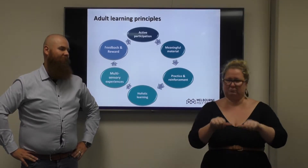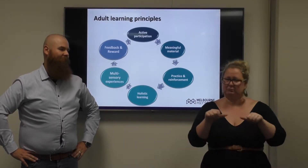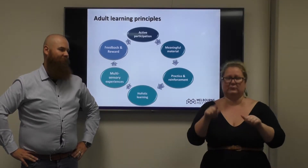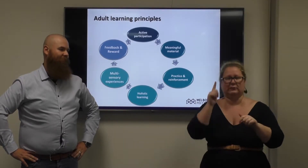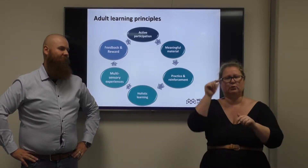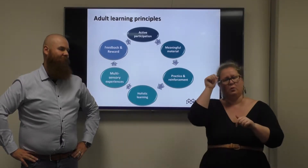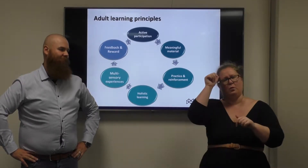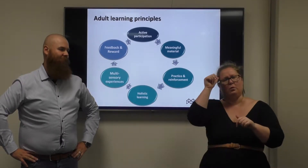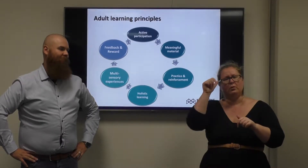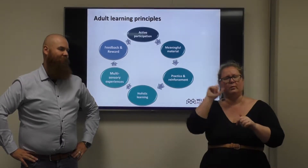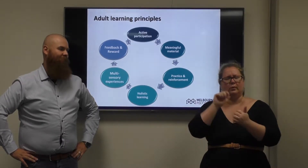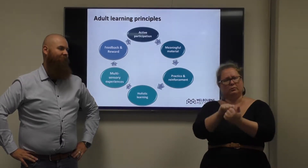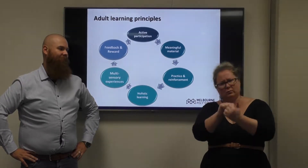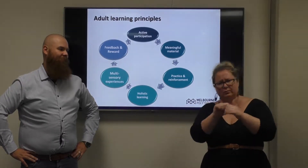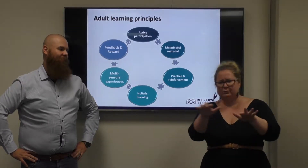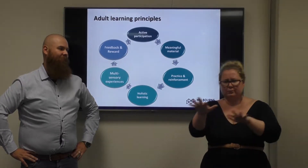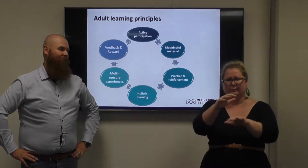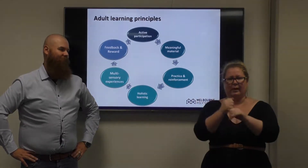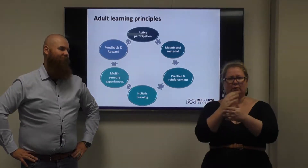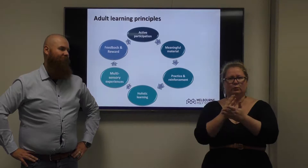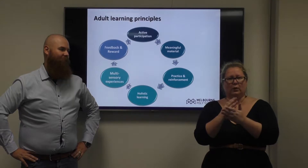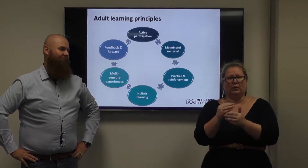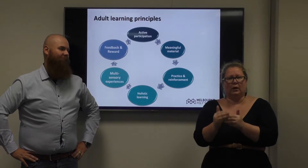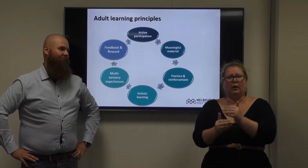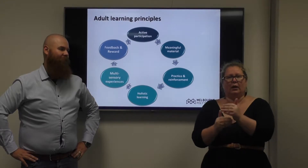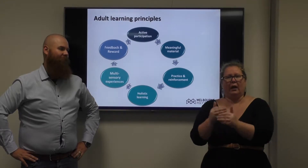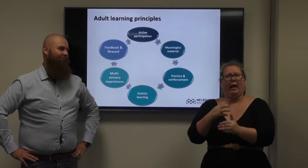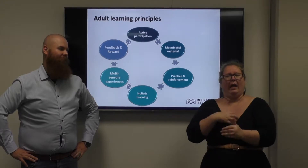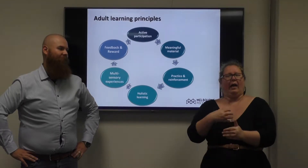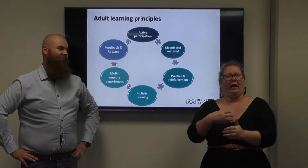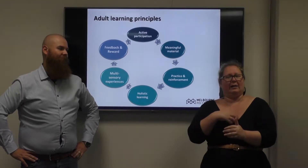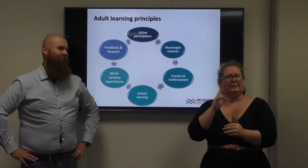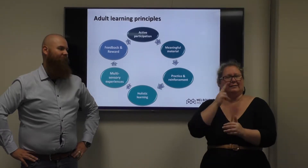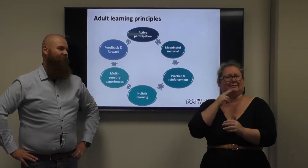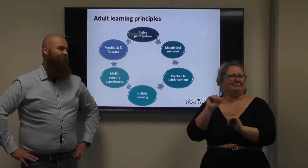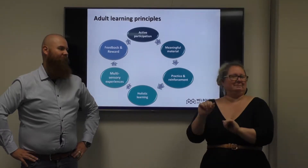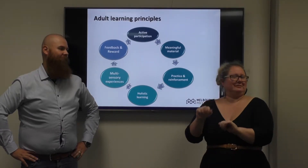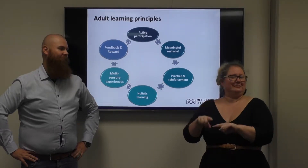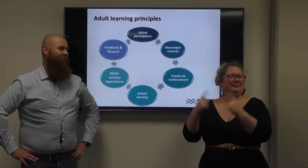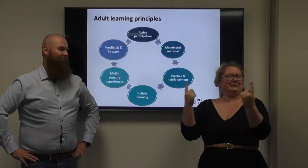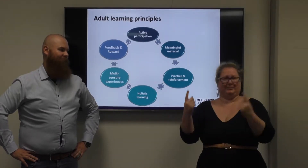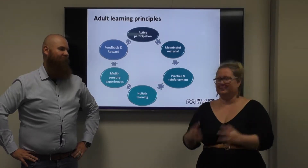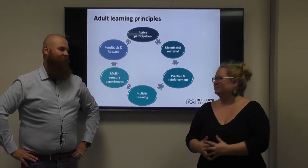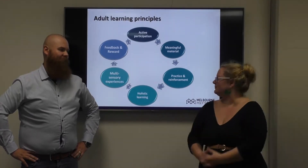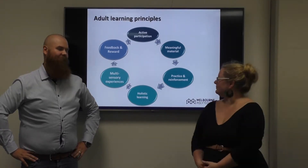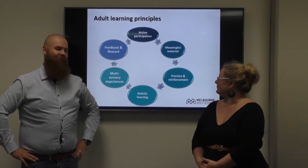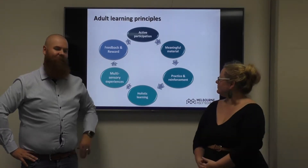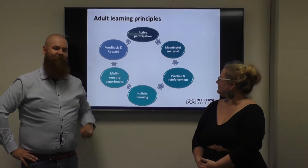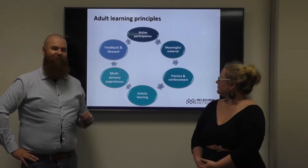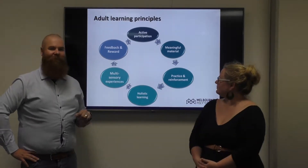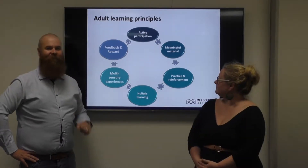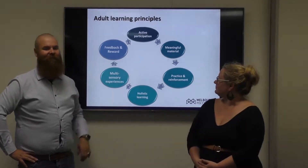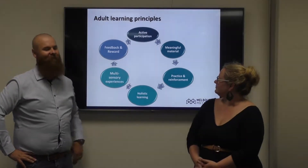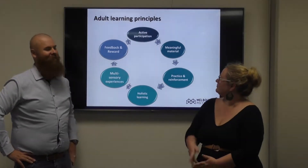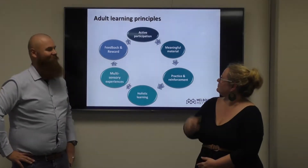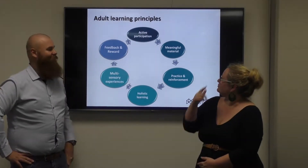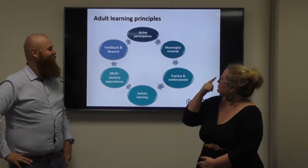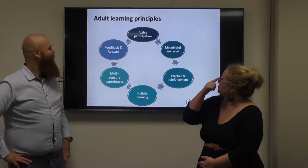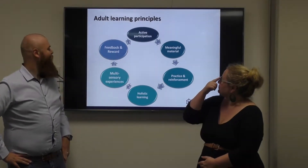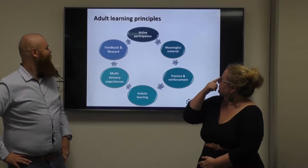And you may be fatigued, that's fine, we'll work together. And you'll see that, deaf people learn things